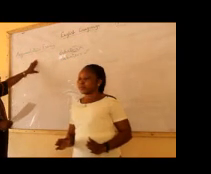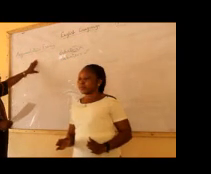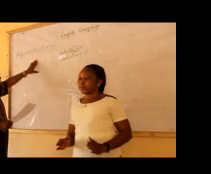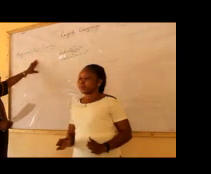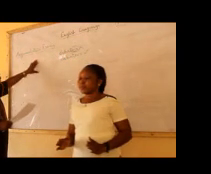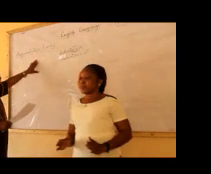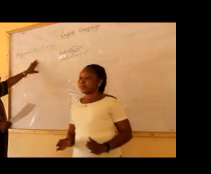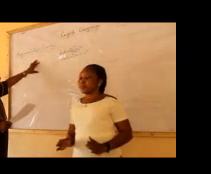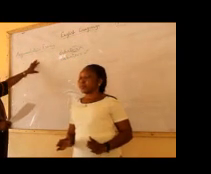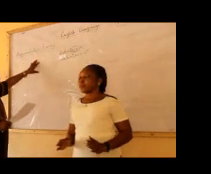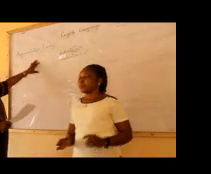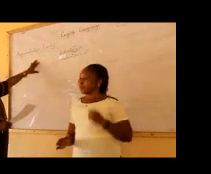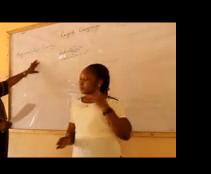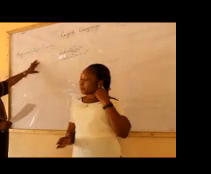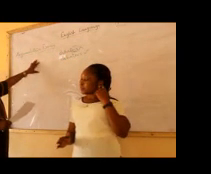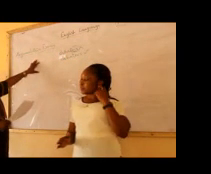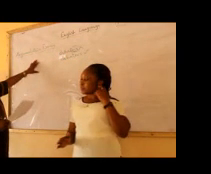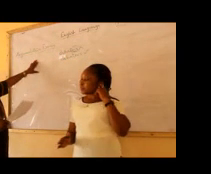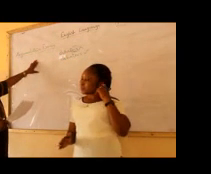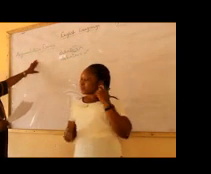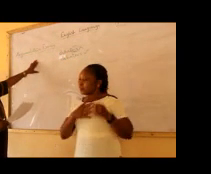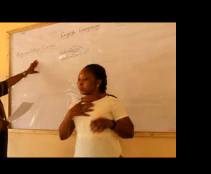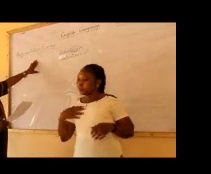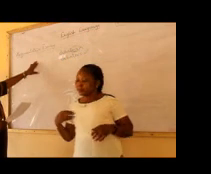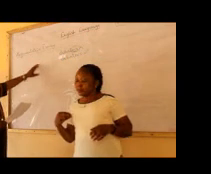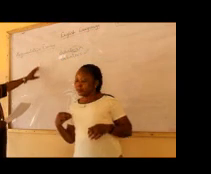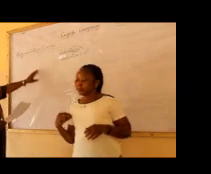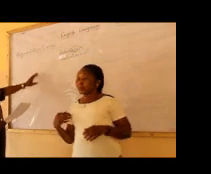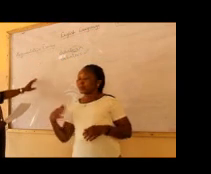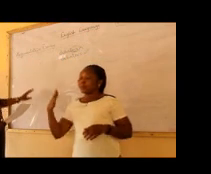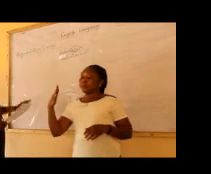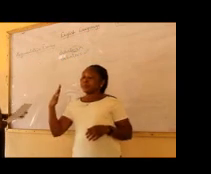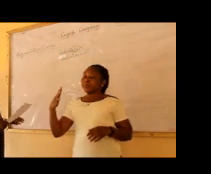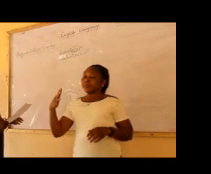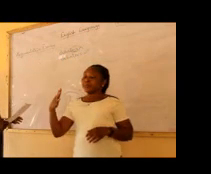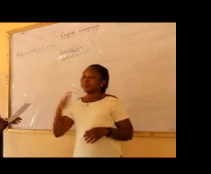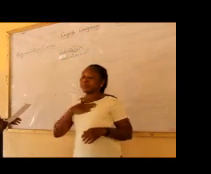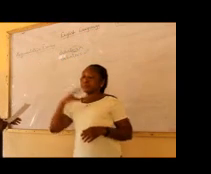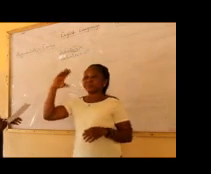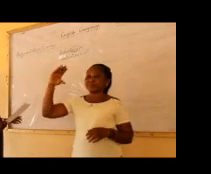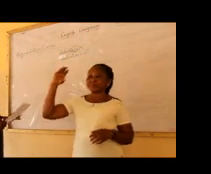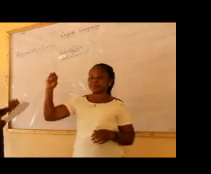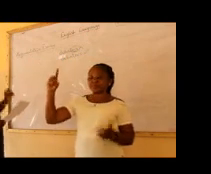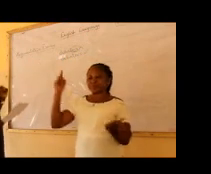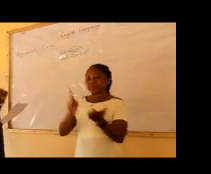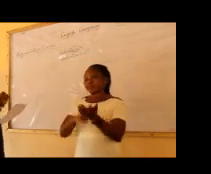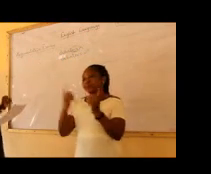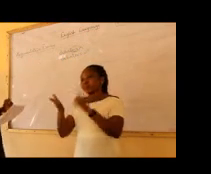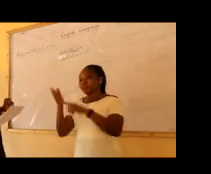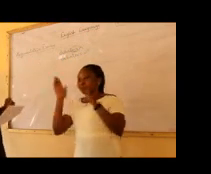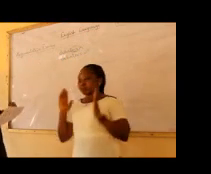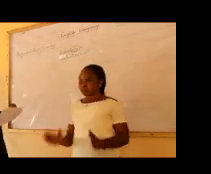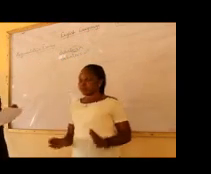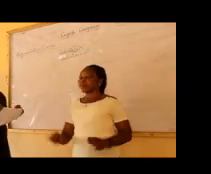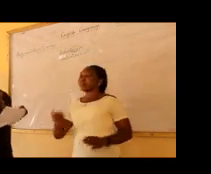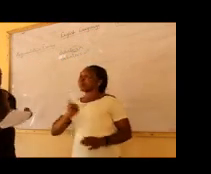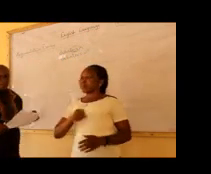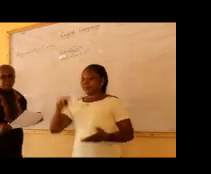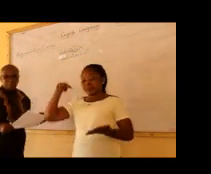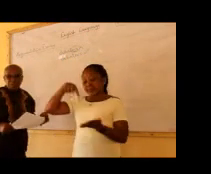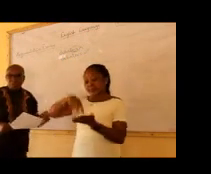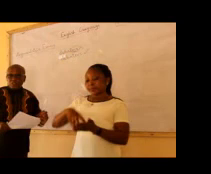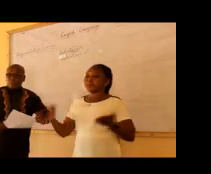students, my fellow students, and my co-debaters. I stand